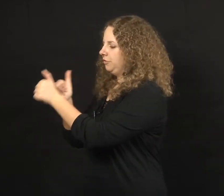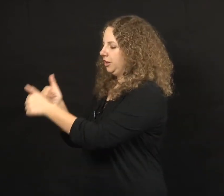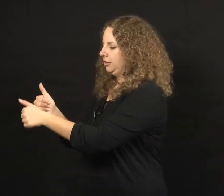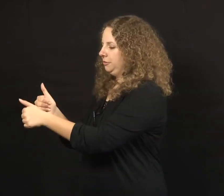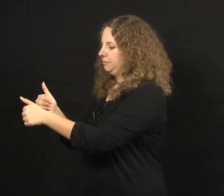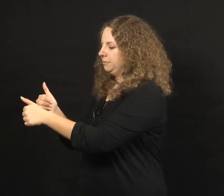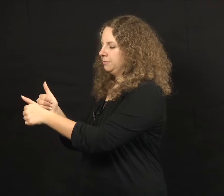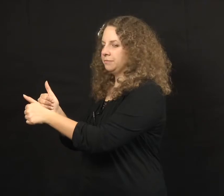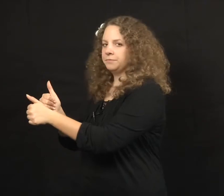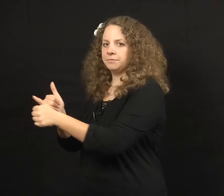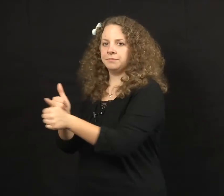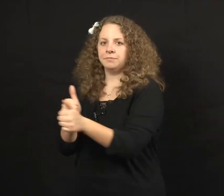Follow.